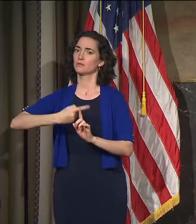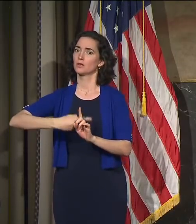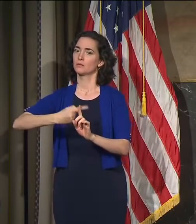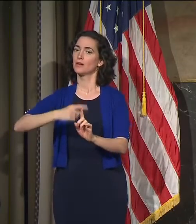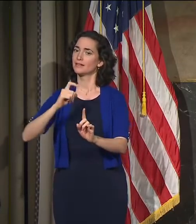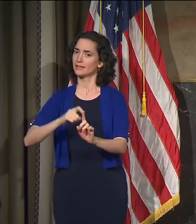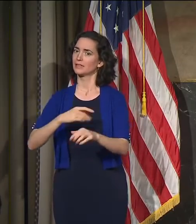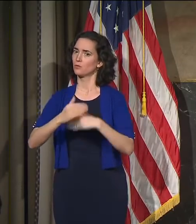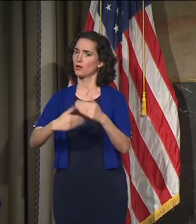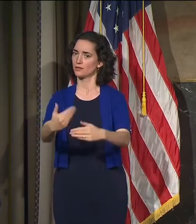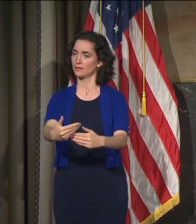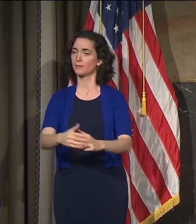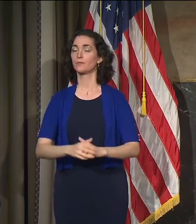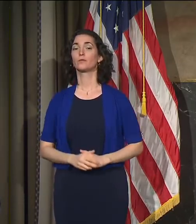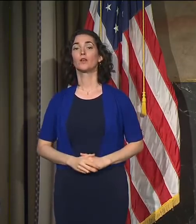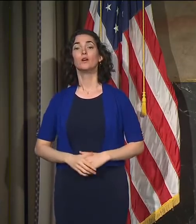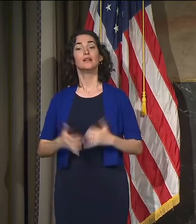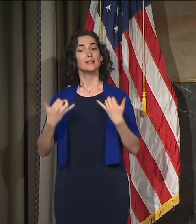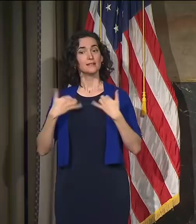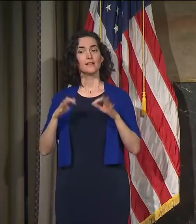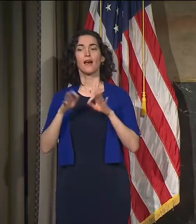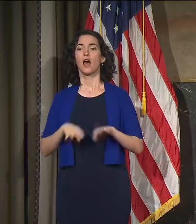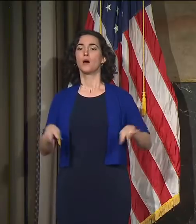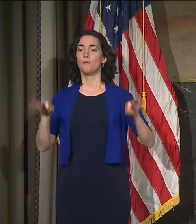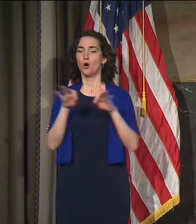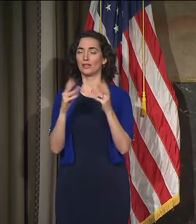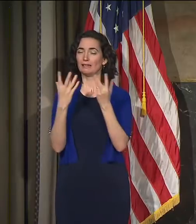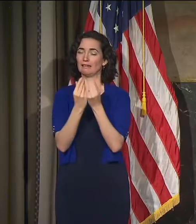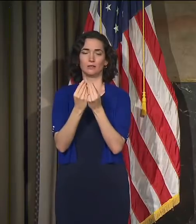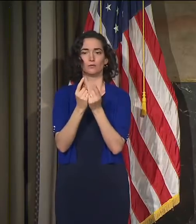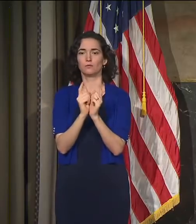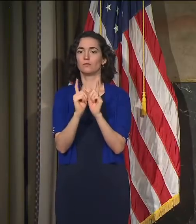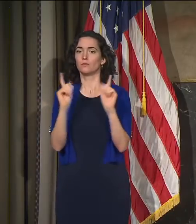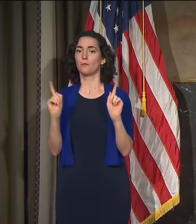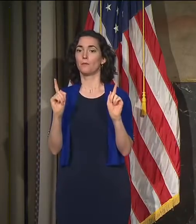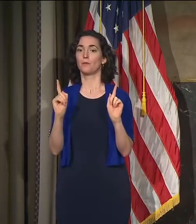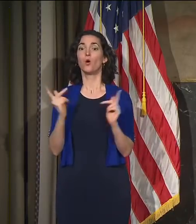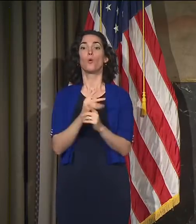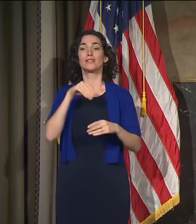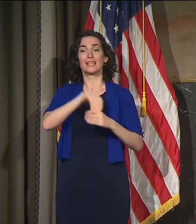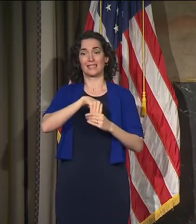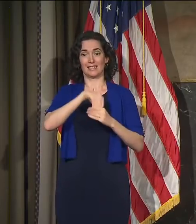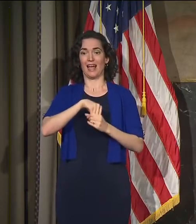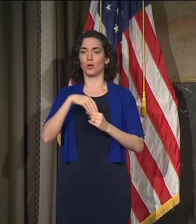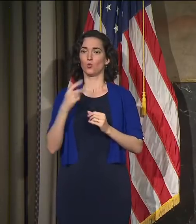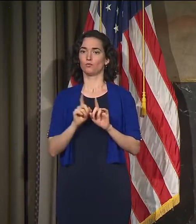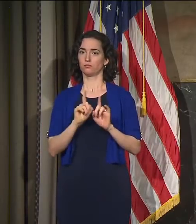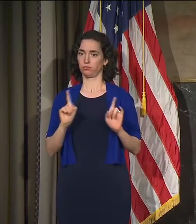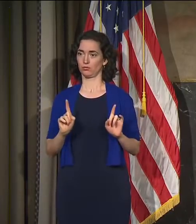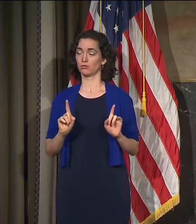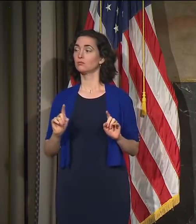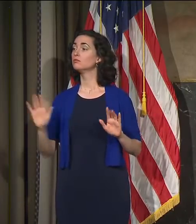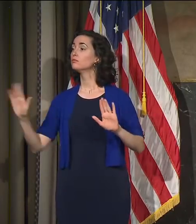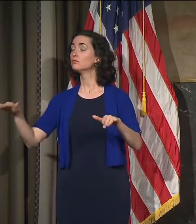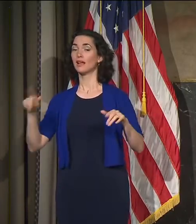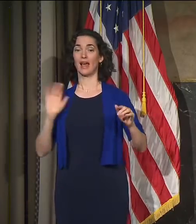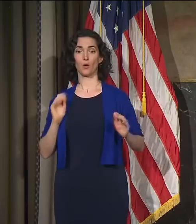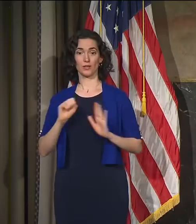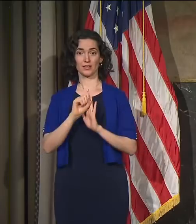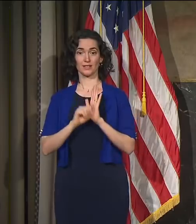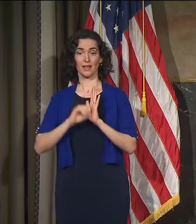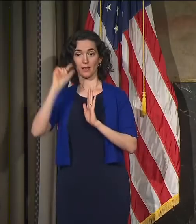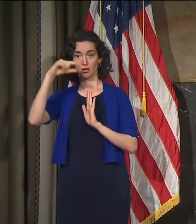distancing remains critical, especially indoors. And I will tell you, as far as the state governments, we're going to continue to